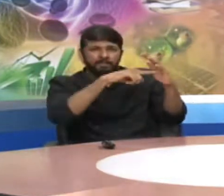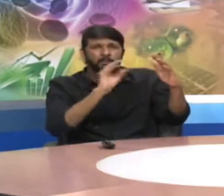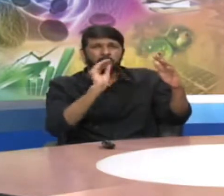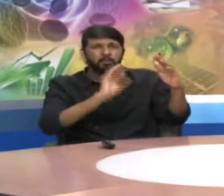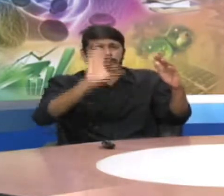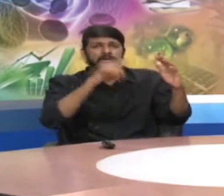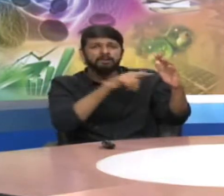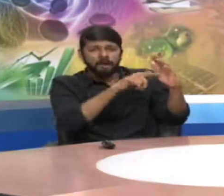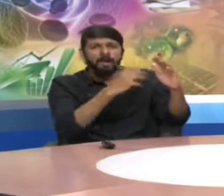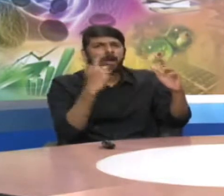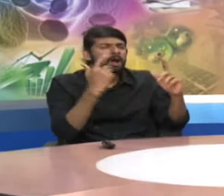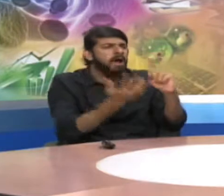Jogimara Bagh,